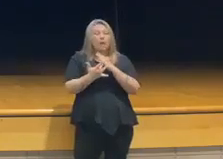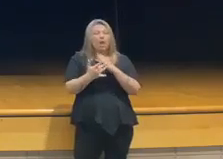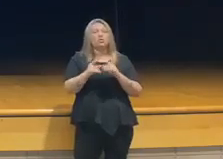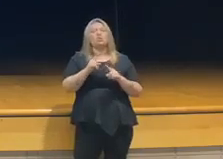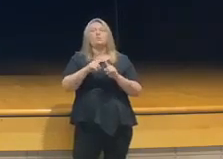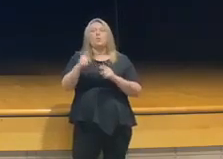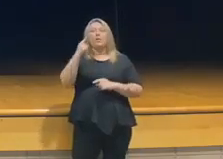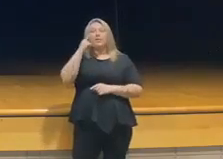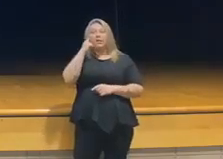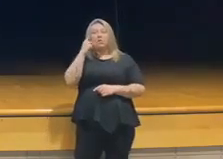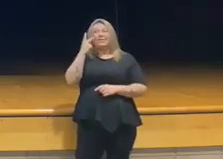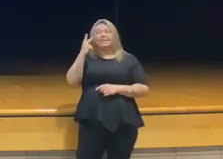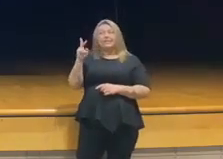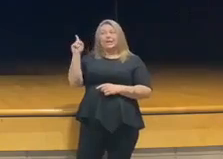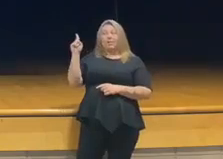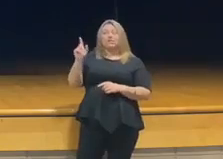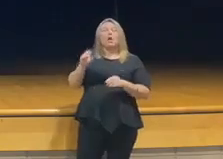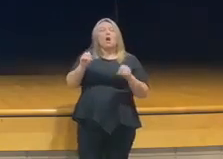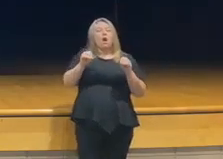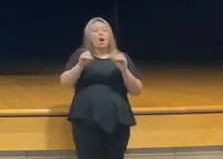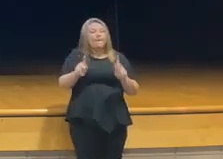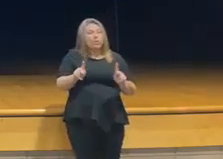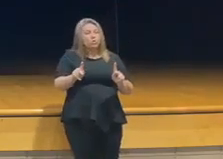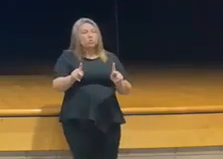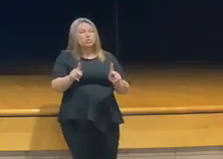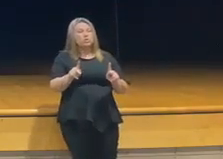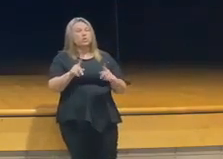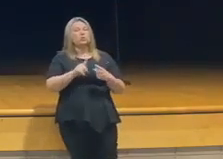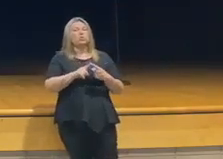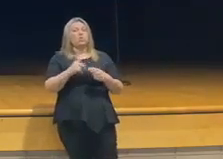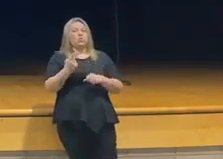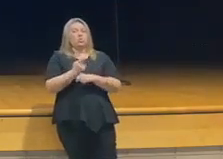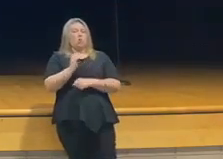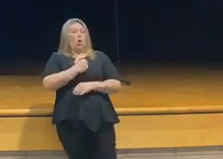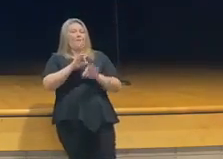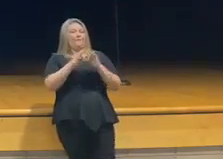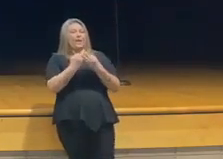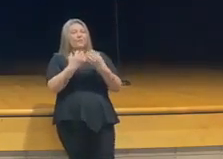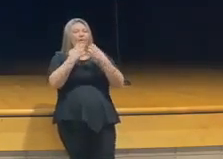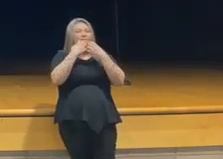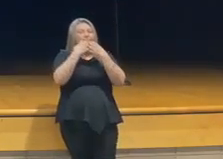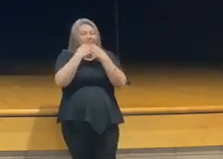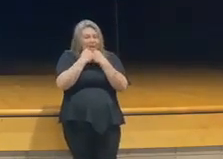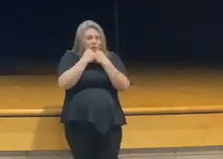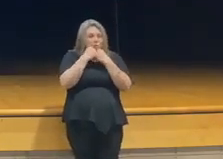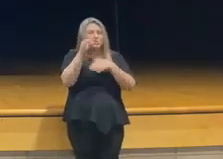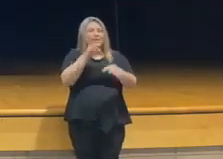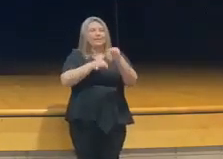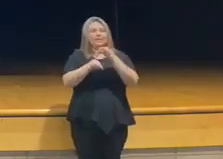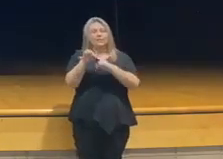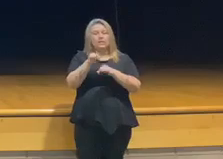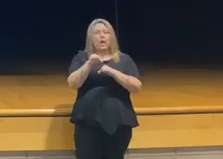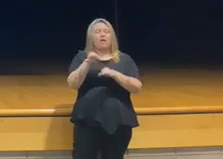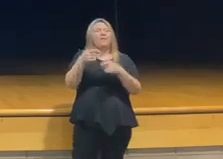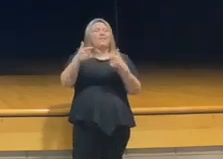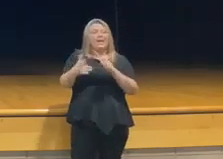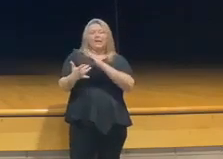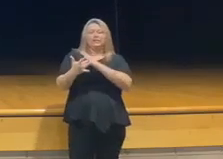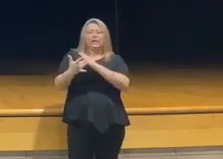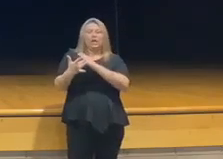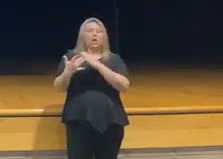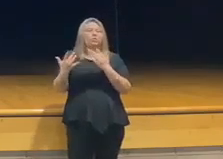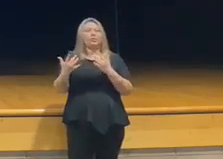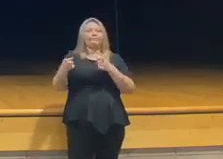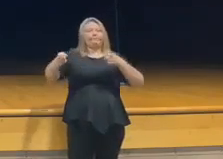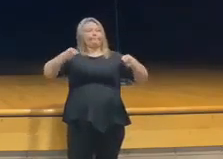as an opportunity to reshape our family values and to let technology not dictate our family culture, but